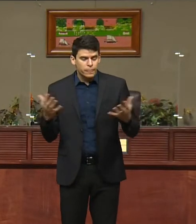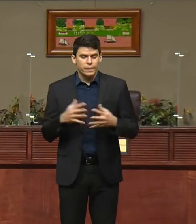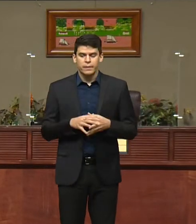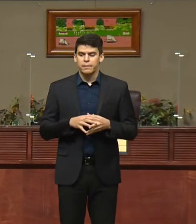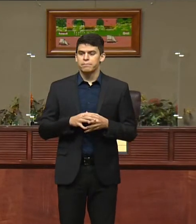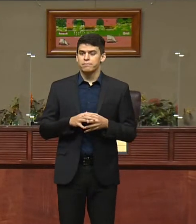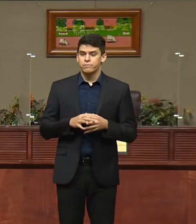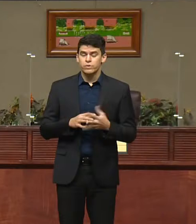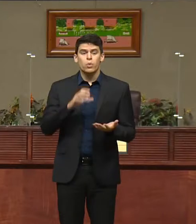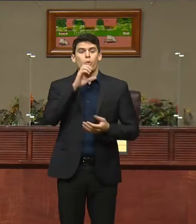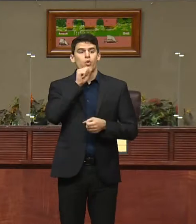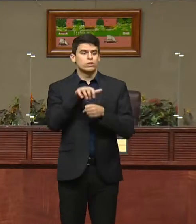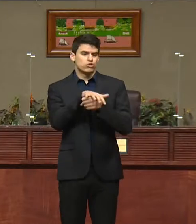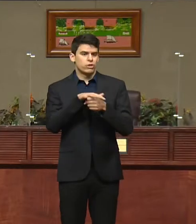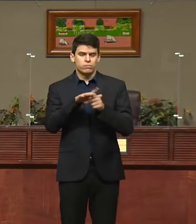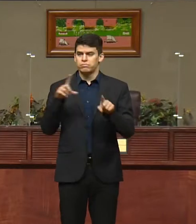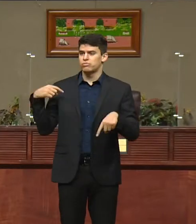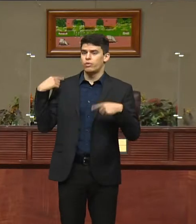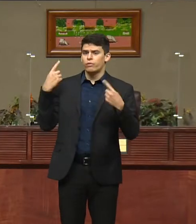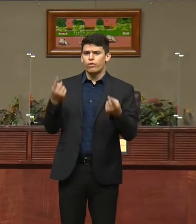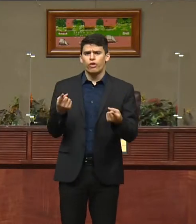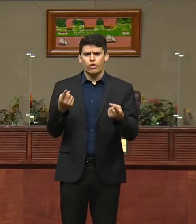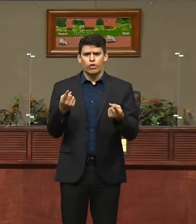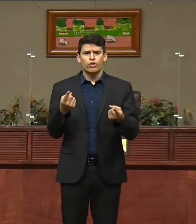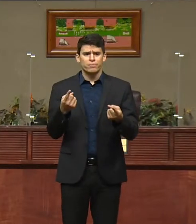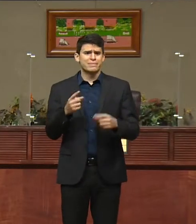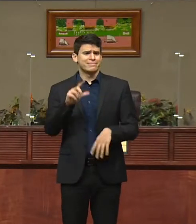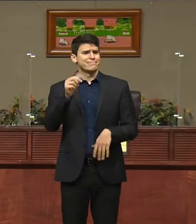So Orange County has so far